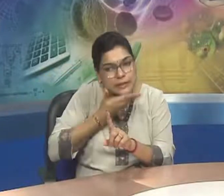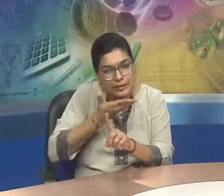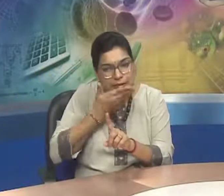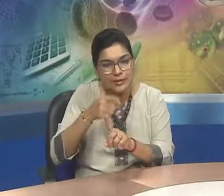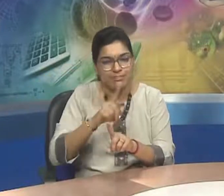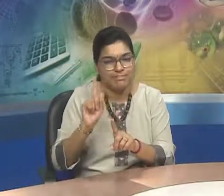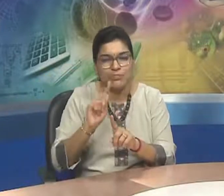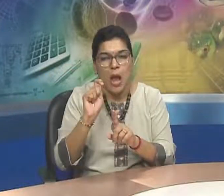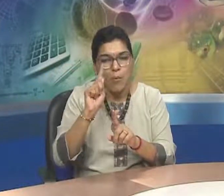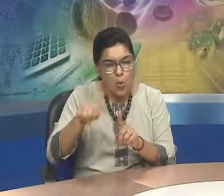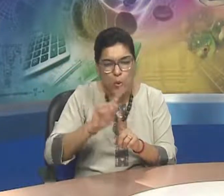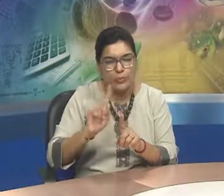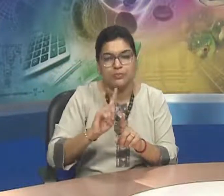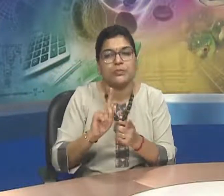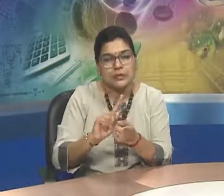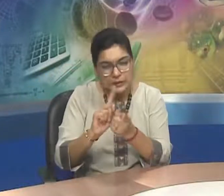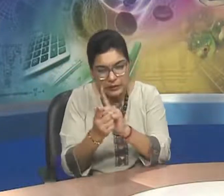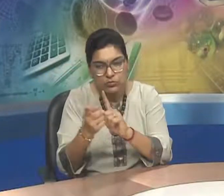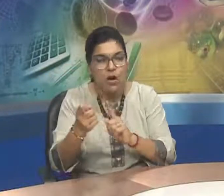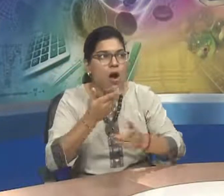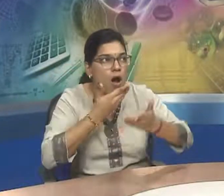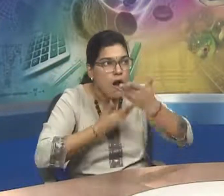A person may be of any age.